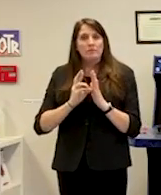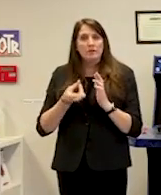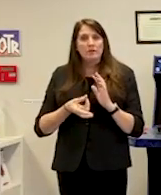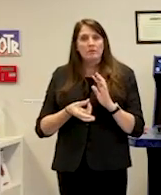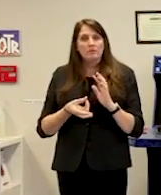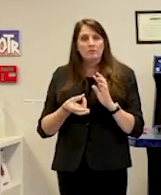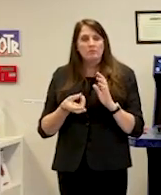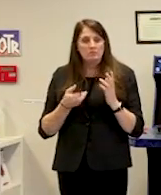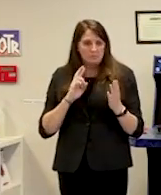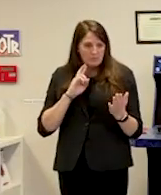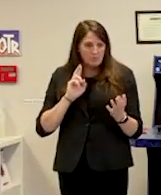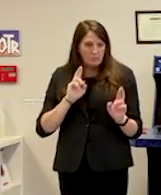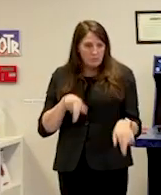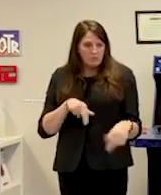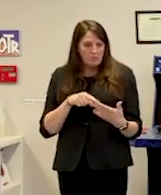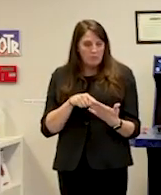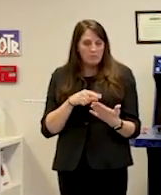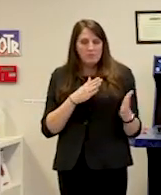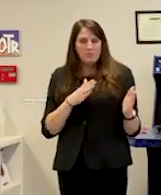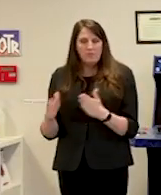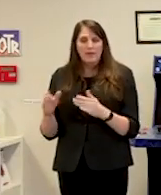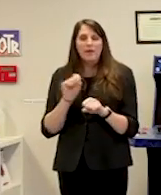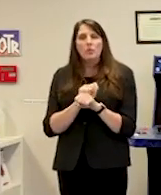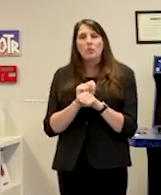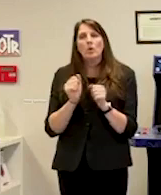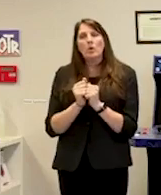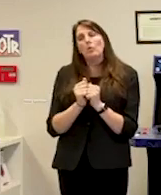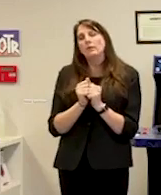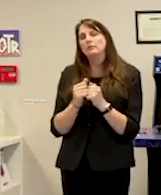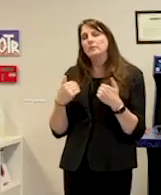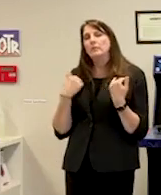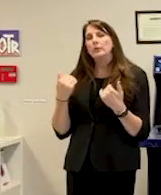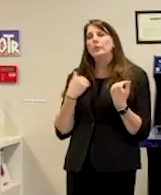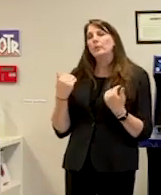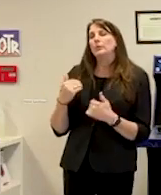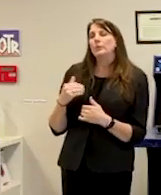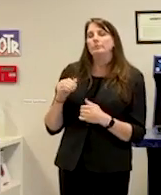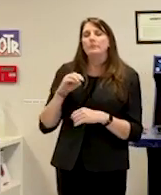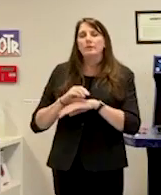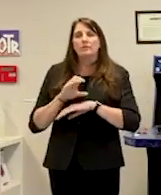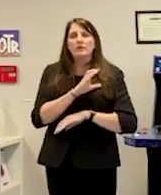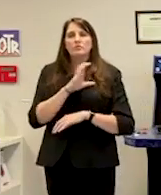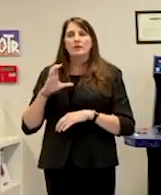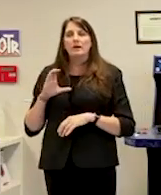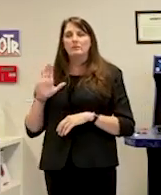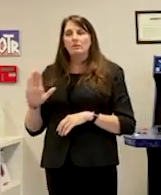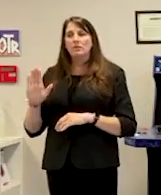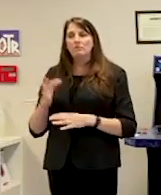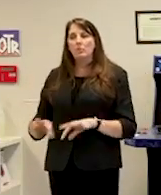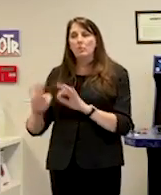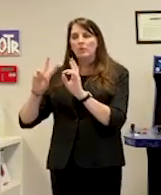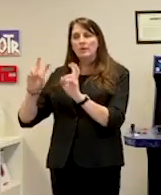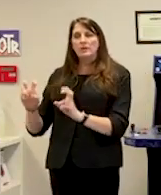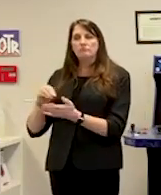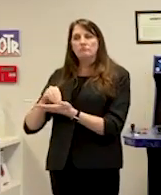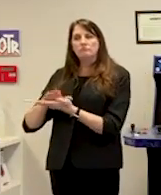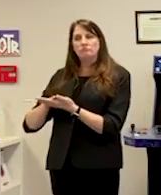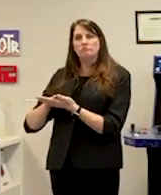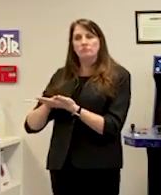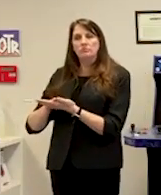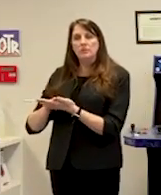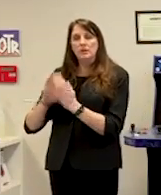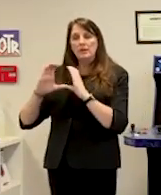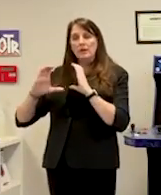and plans to work with Youth Advisory Council on these key issues that they've put in their report. And the conversations will